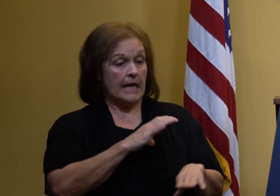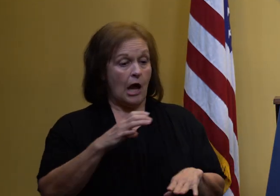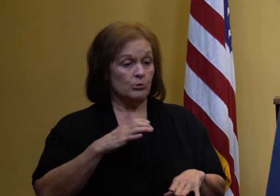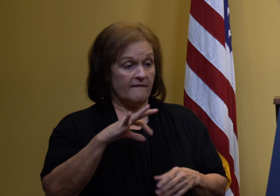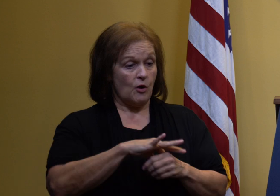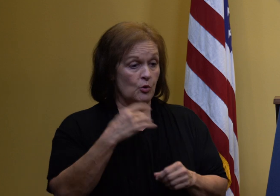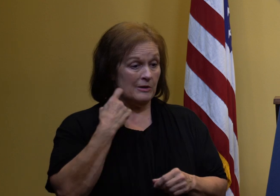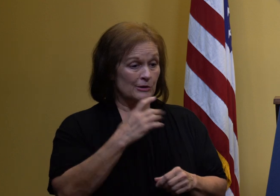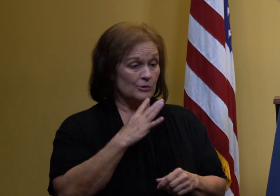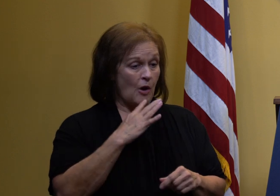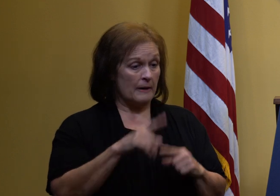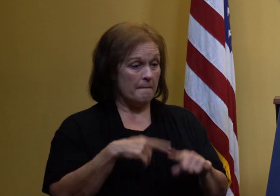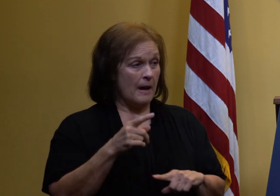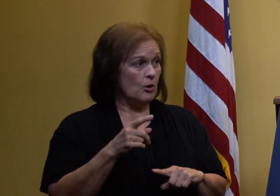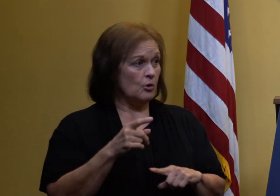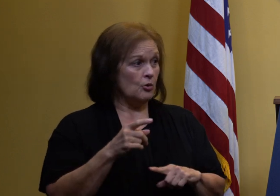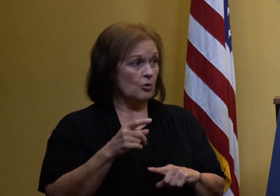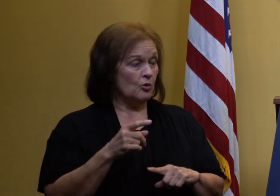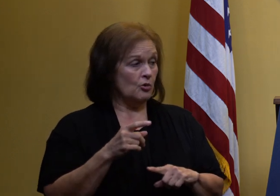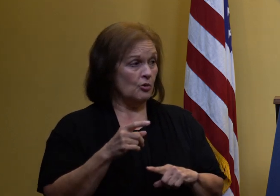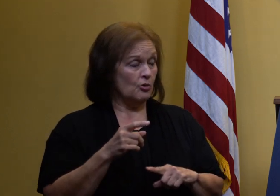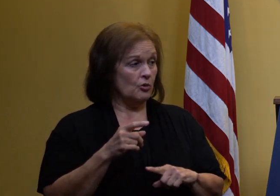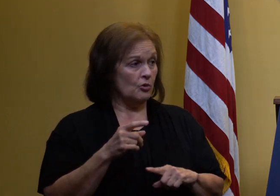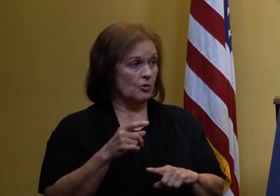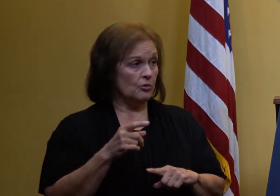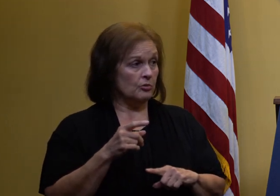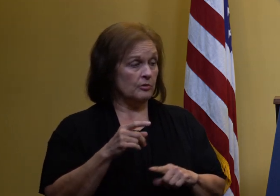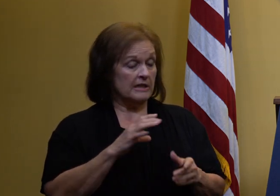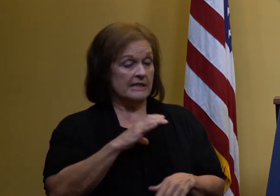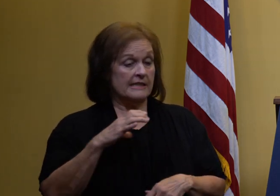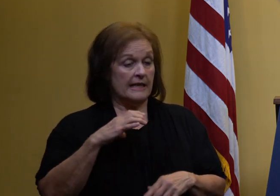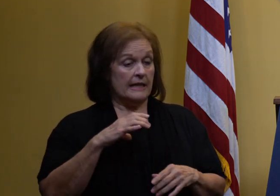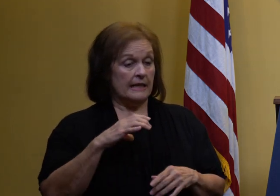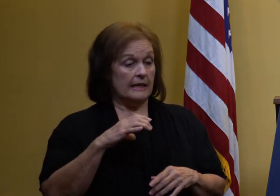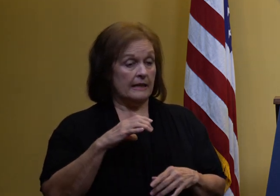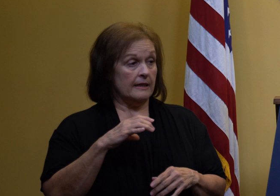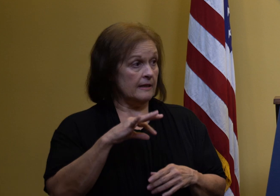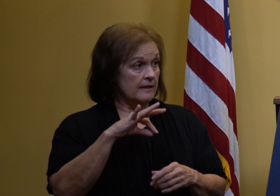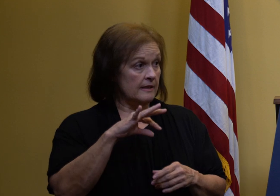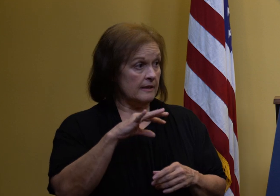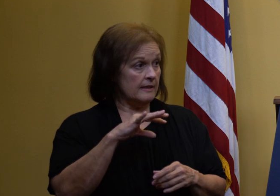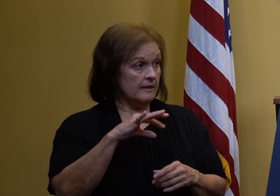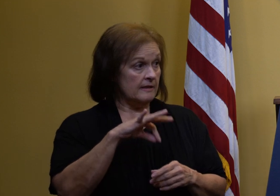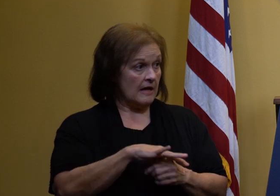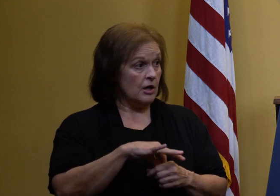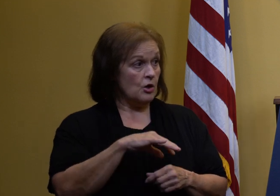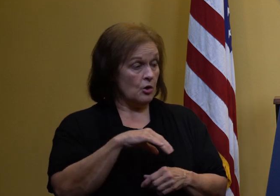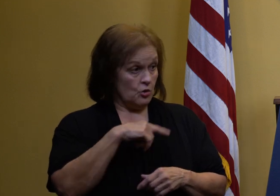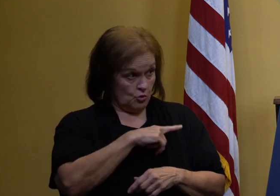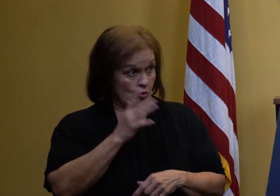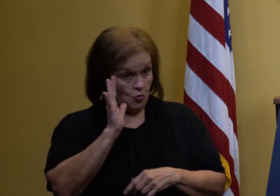council votes, I know we just talked about it, I know you just talked about this, but given the city council votes, are you going to go forward with